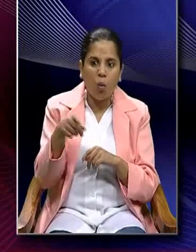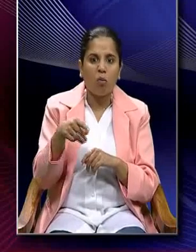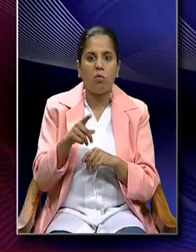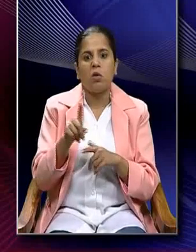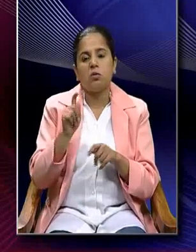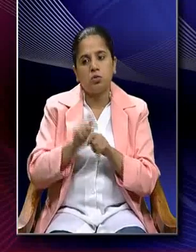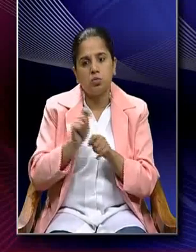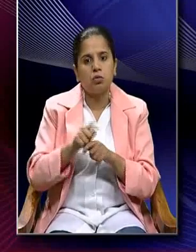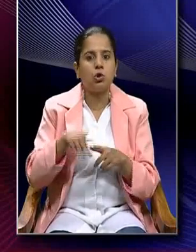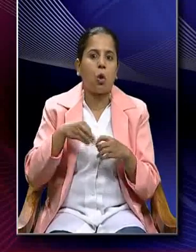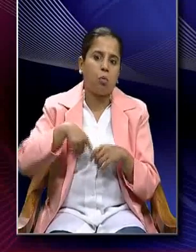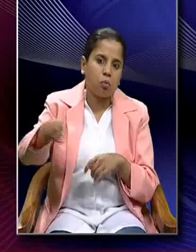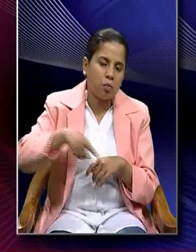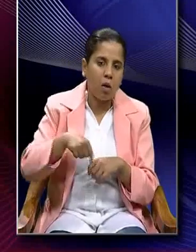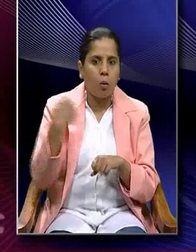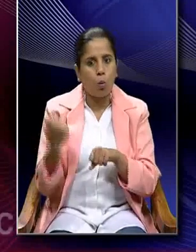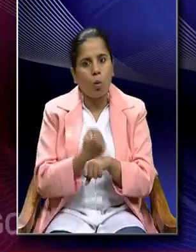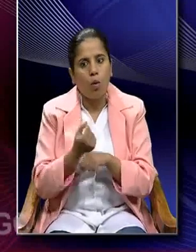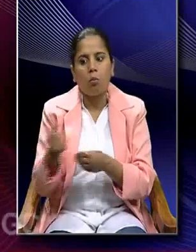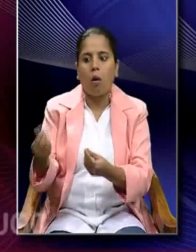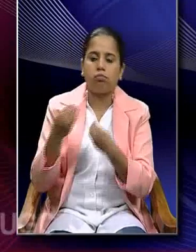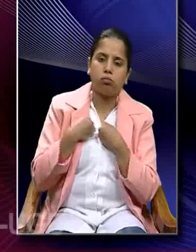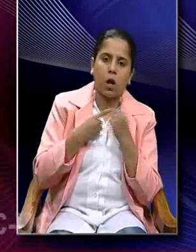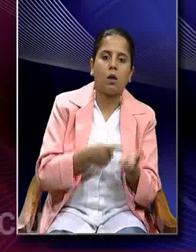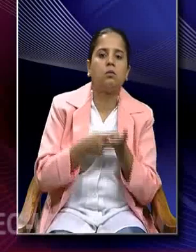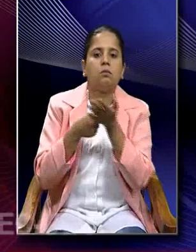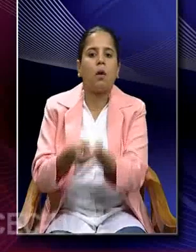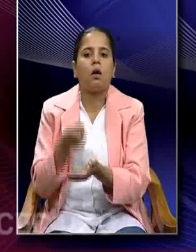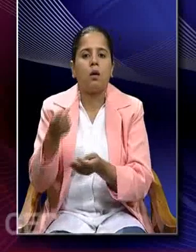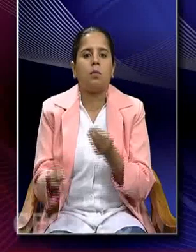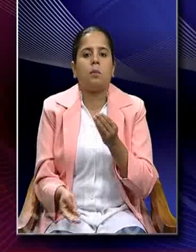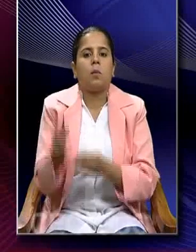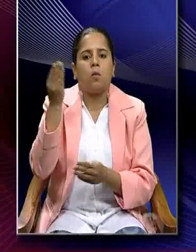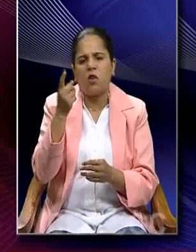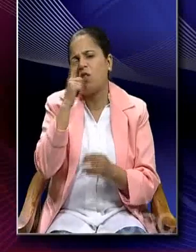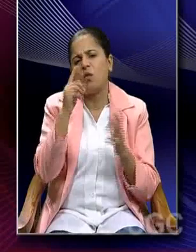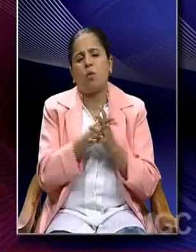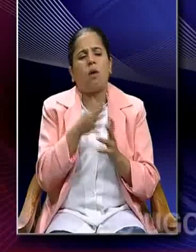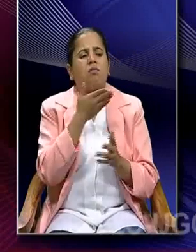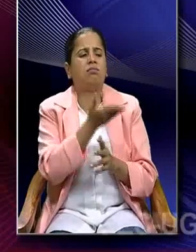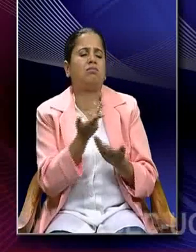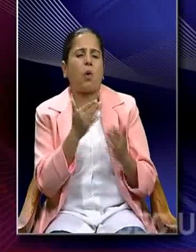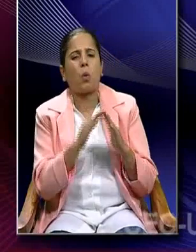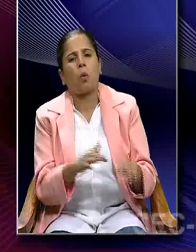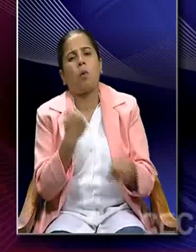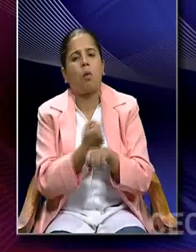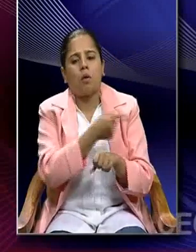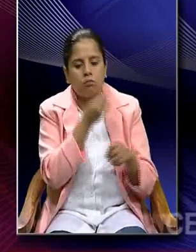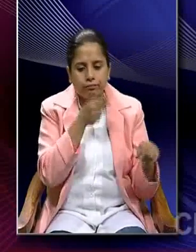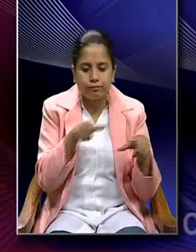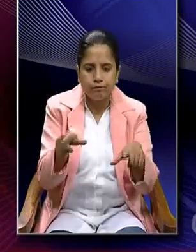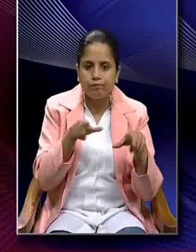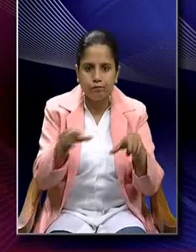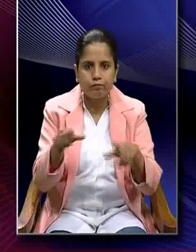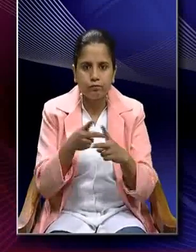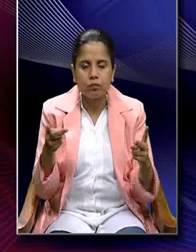winners, people who earn money, and so the respect accorded to them would be more. You would be serving them, whether